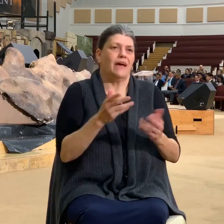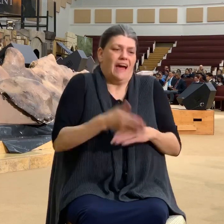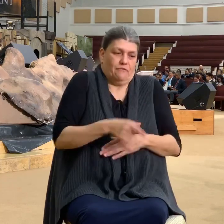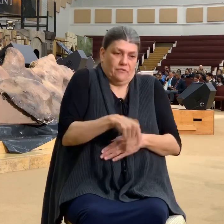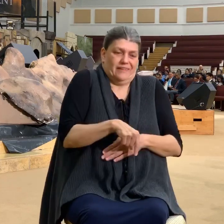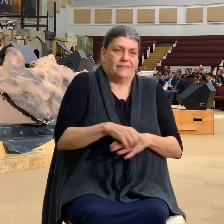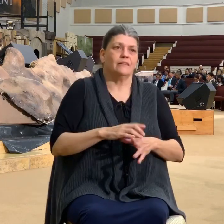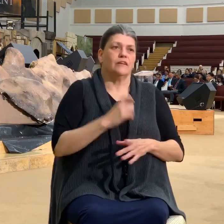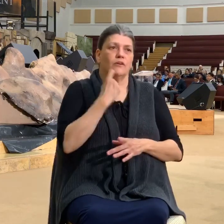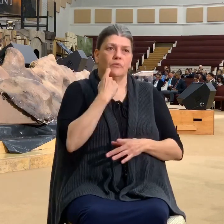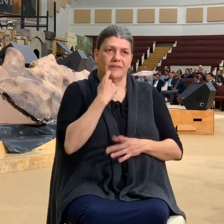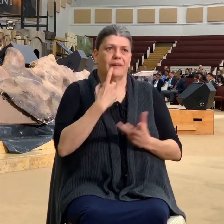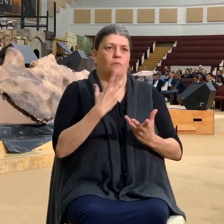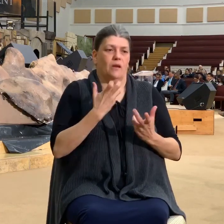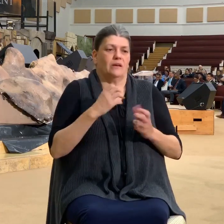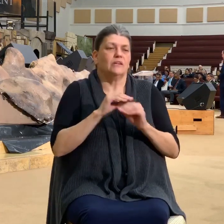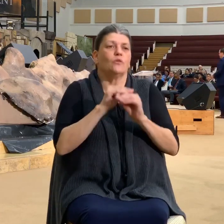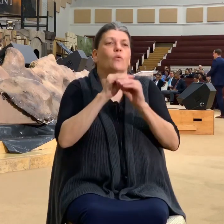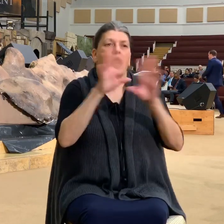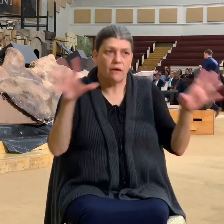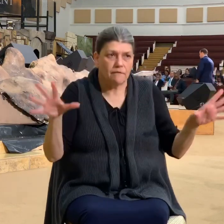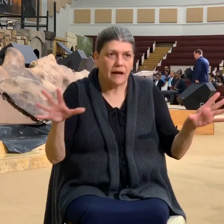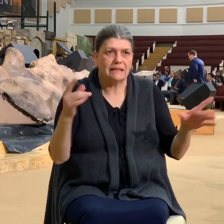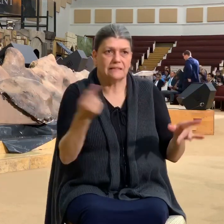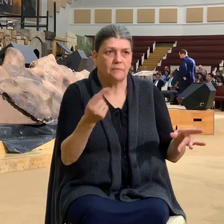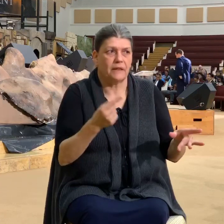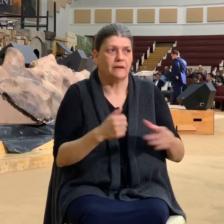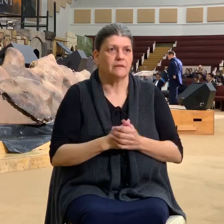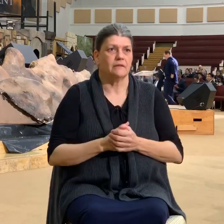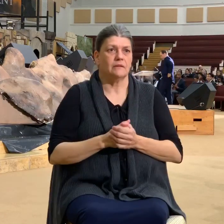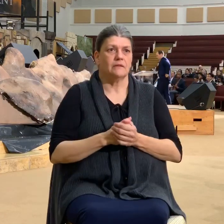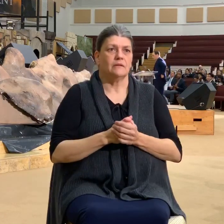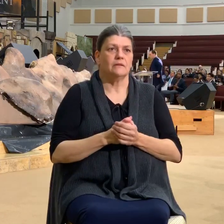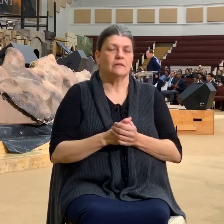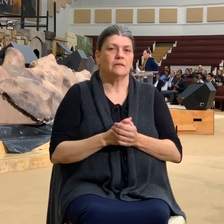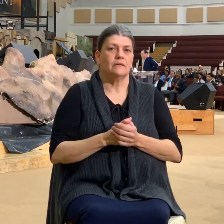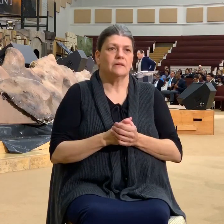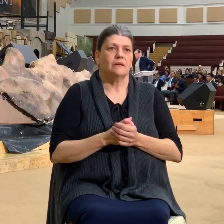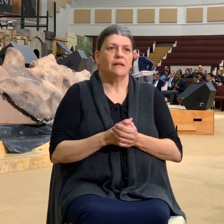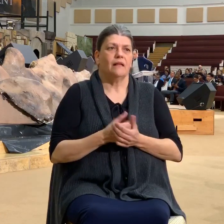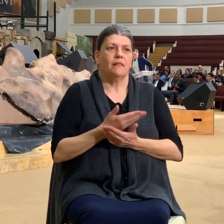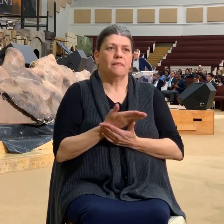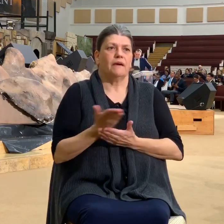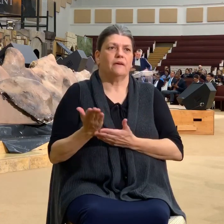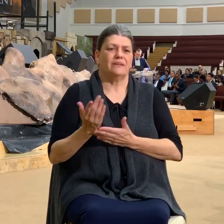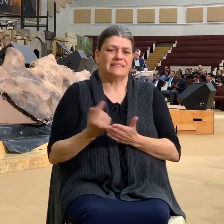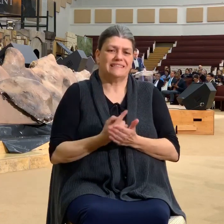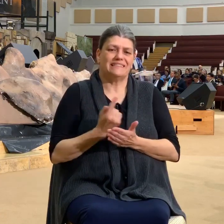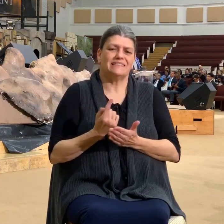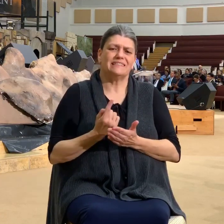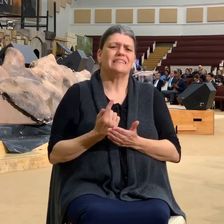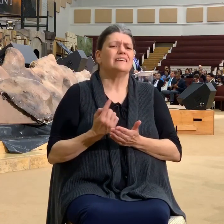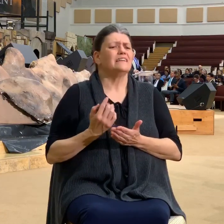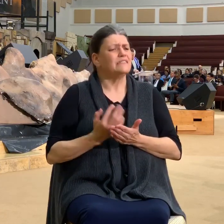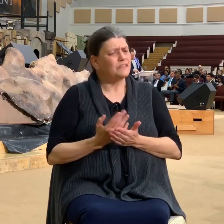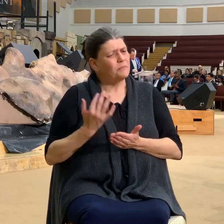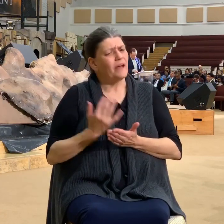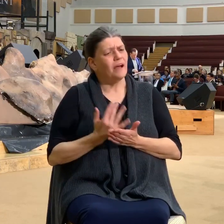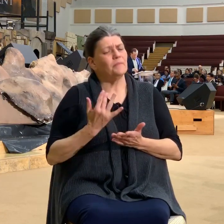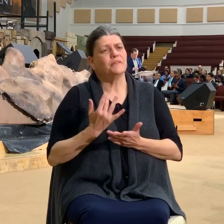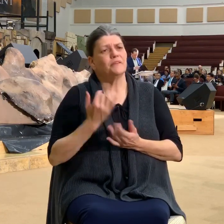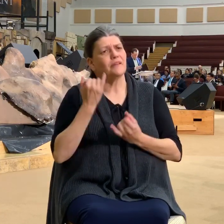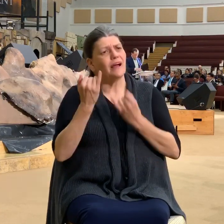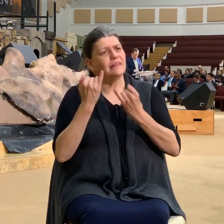to clarify something, because there is... Sometimes there's the idea that I